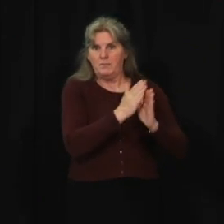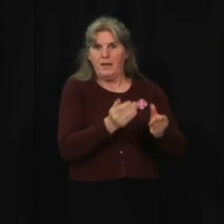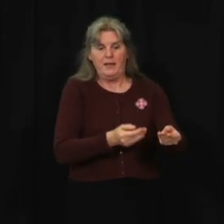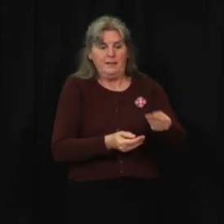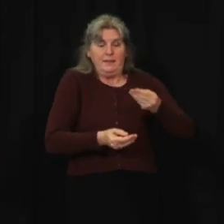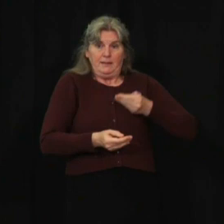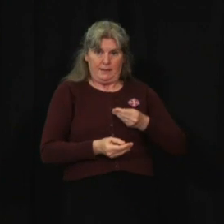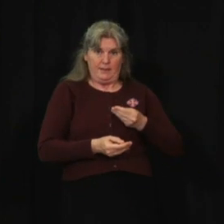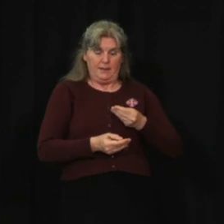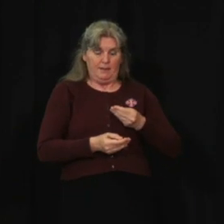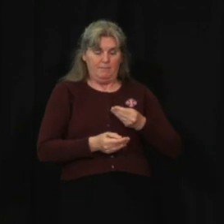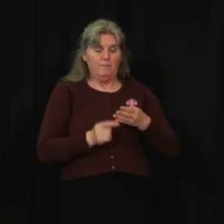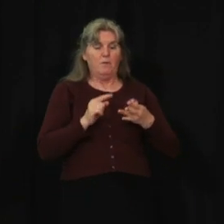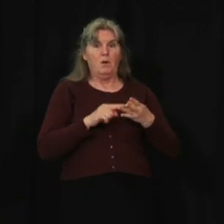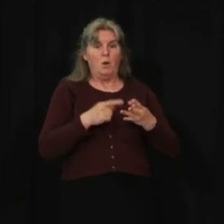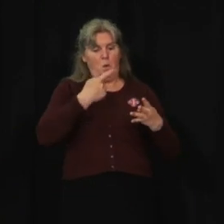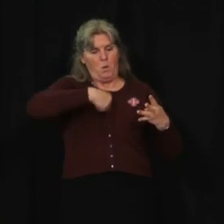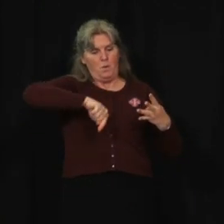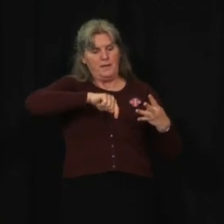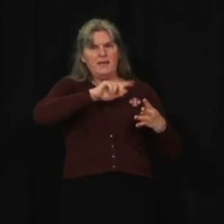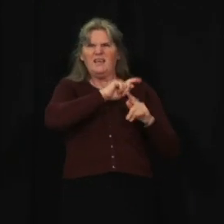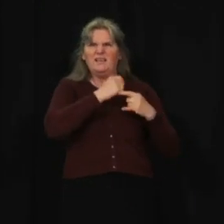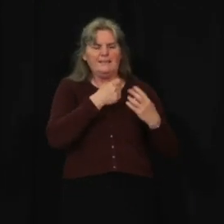see that the guideline is